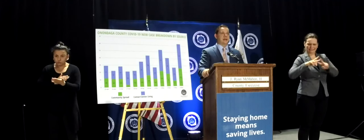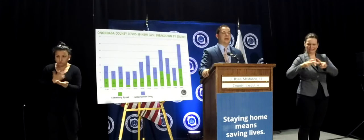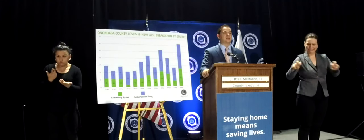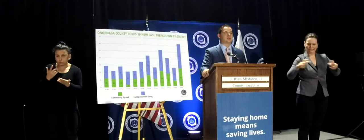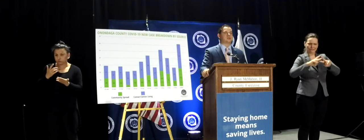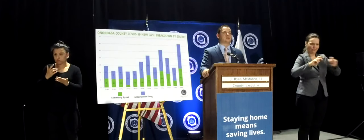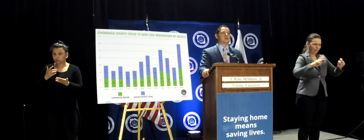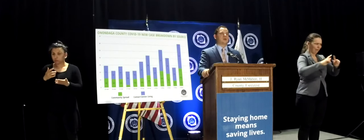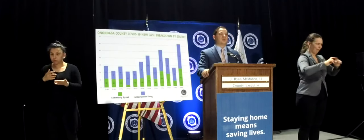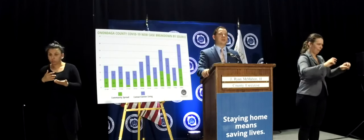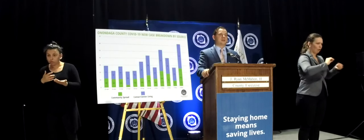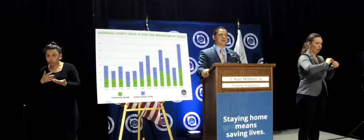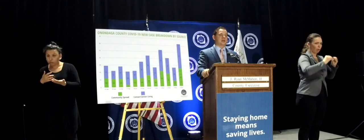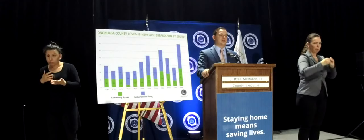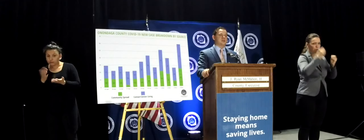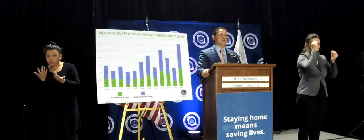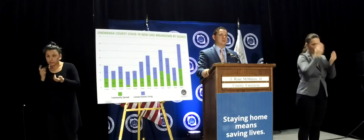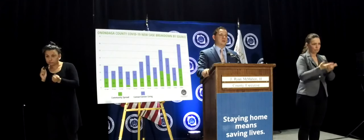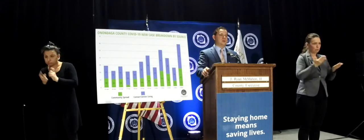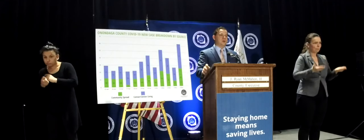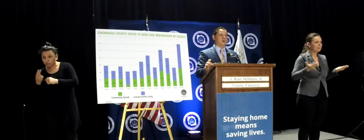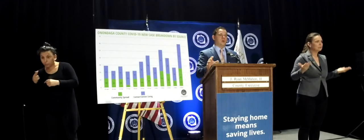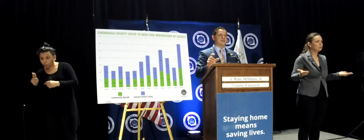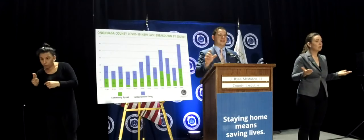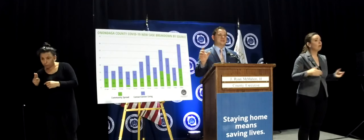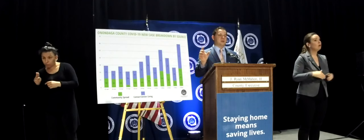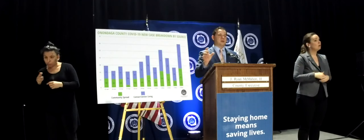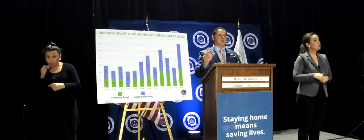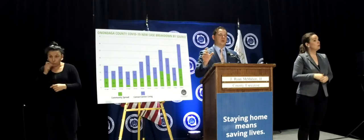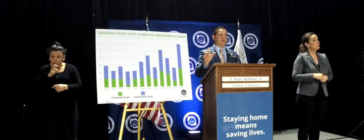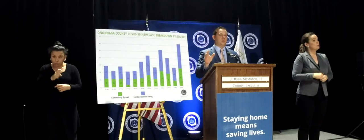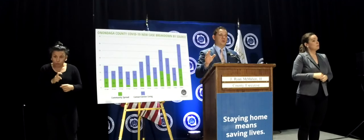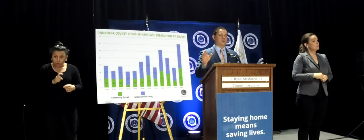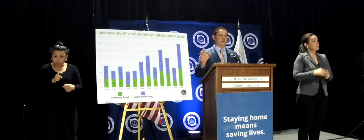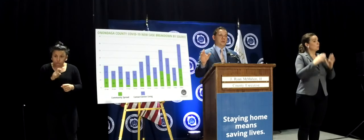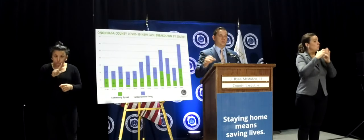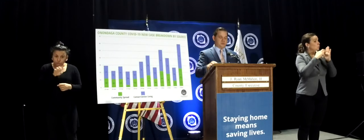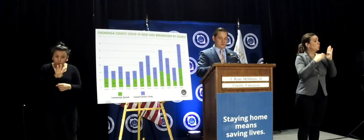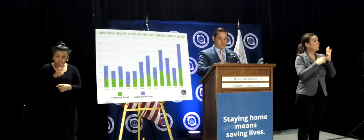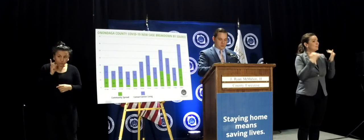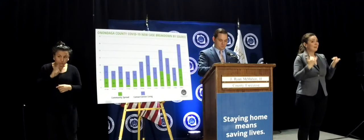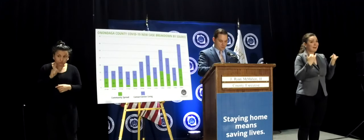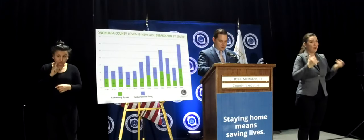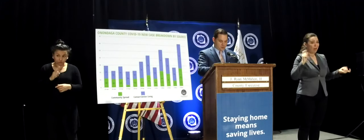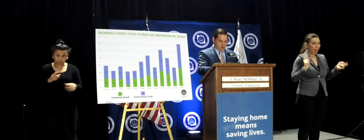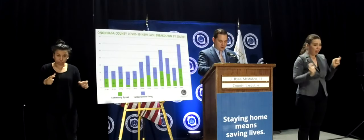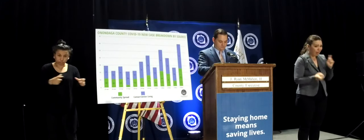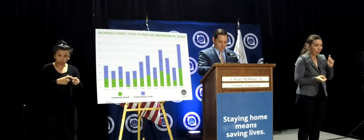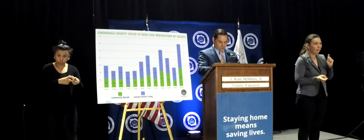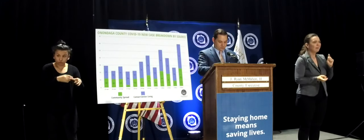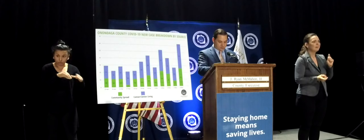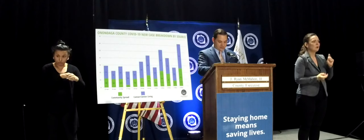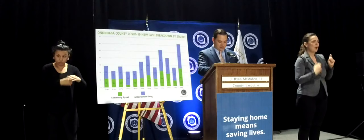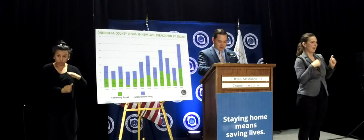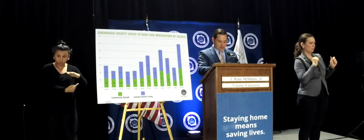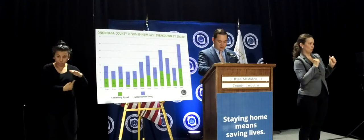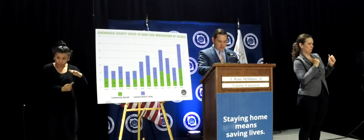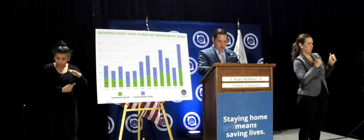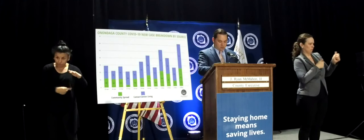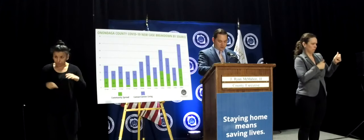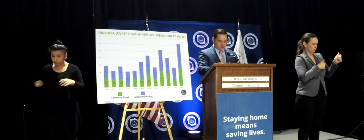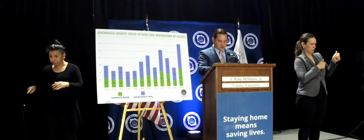changes, a guideline changes, we need to look at the whole assessment of what we're doing a little bit differently. And so that's